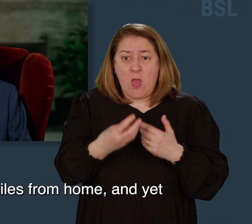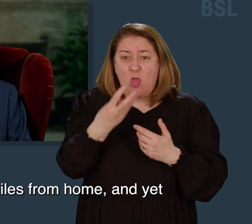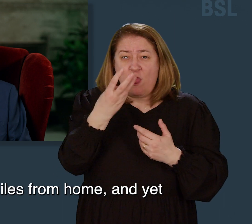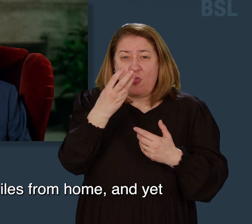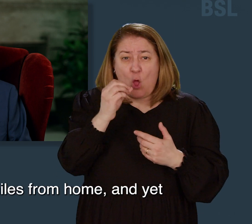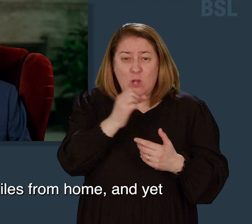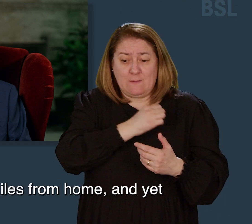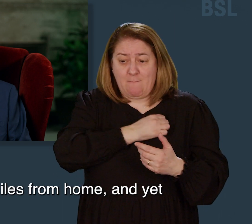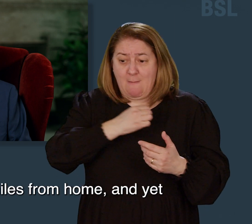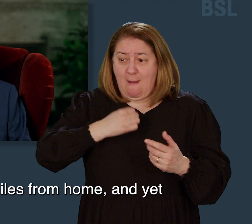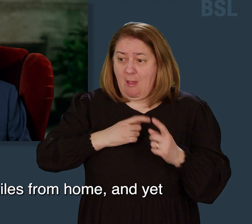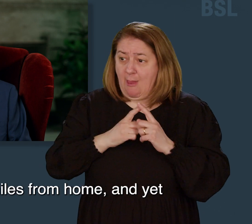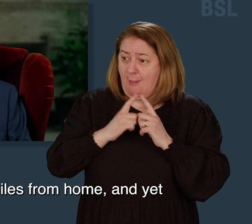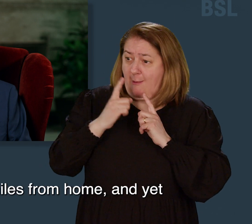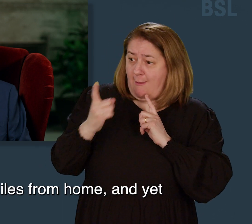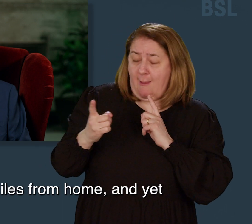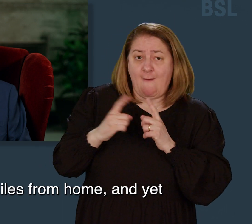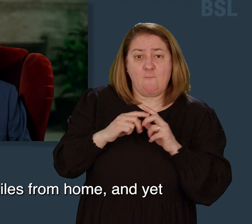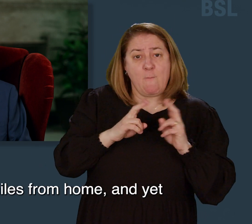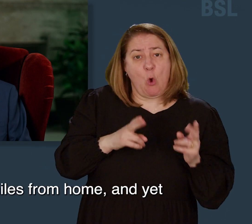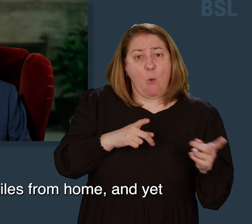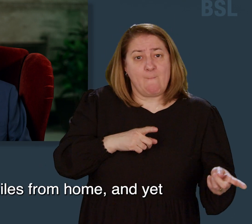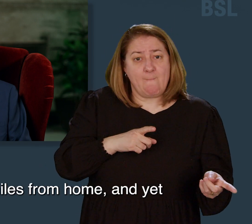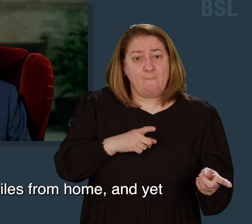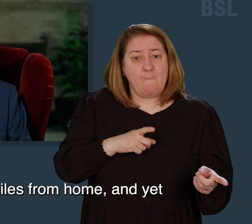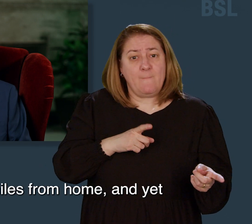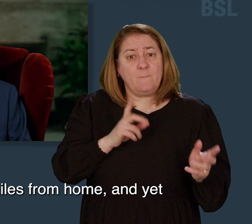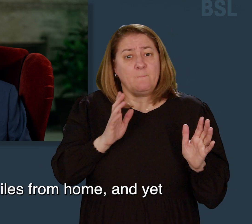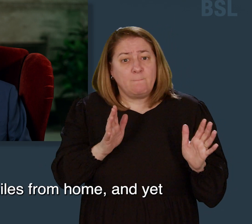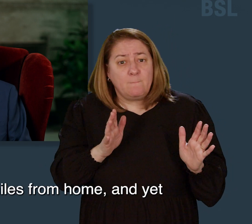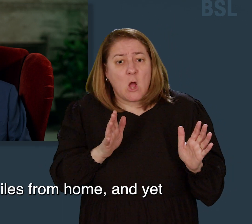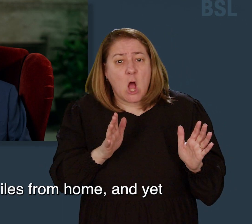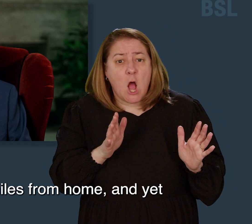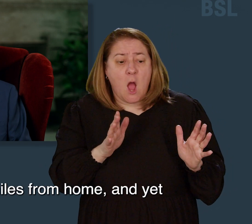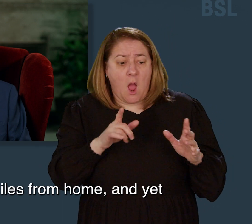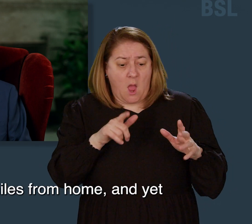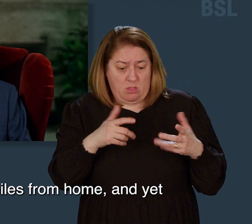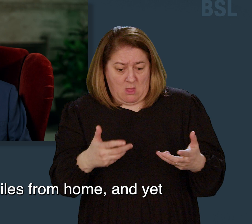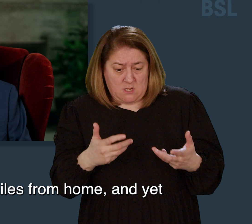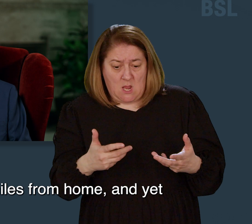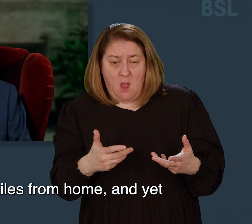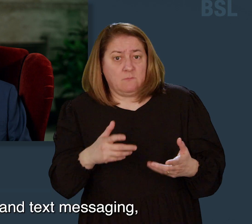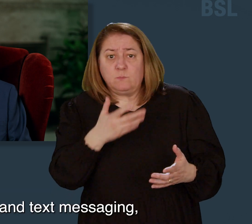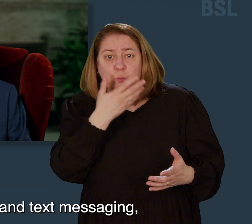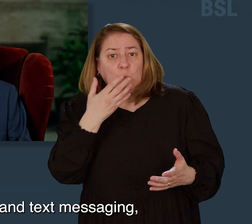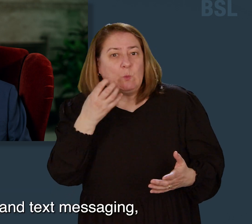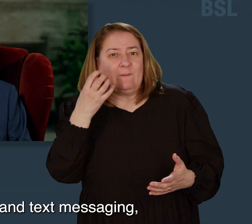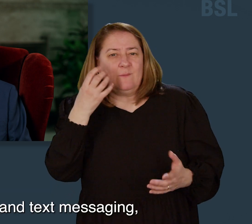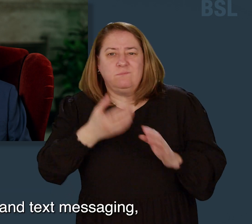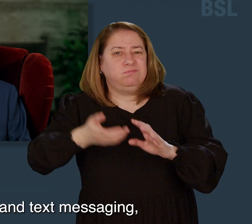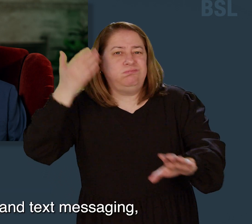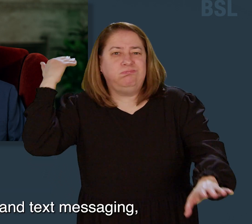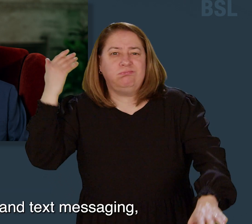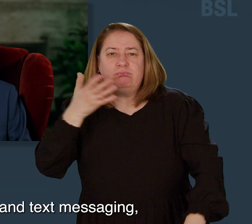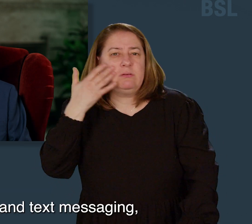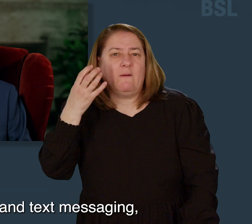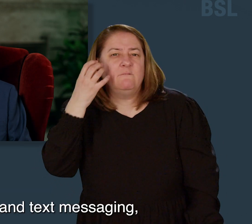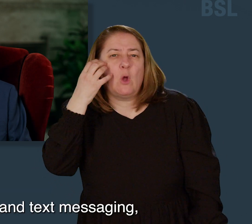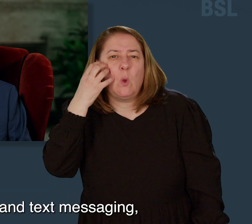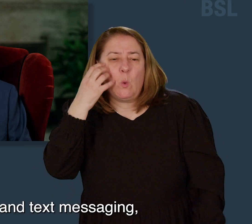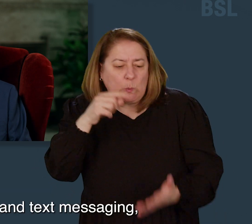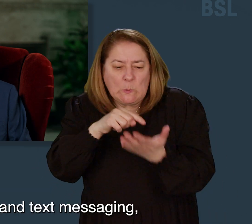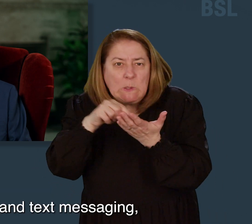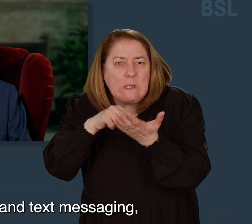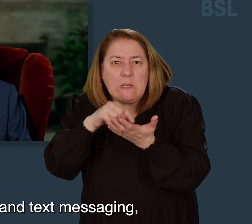We were less than 30 miles from home, and yet on this day, long before cell phones